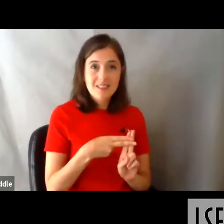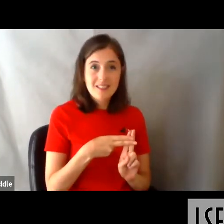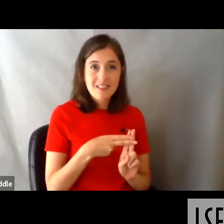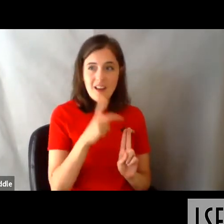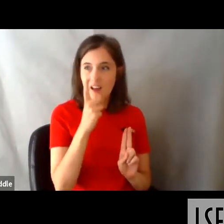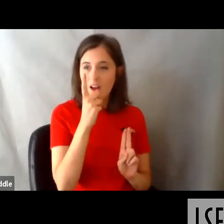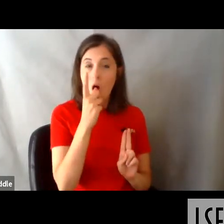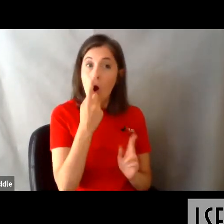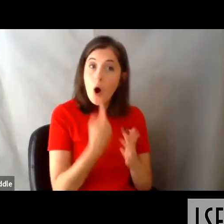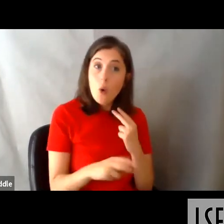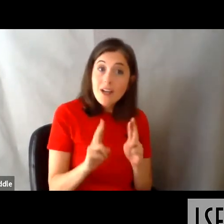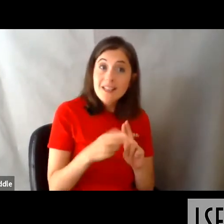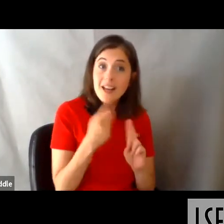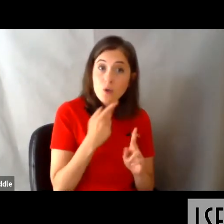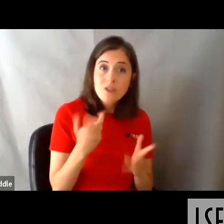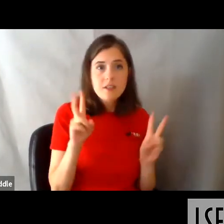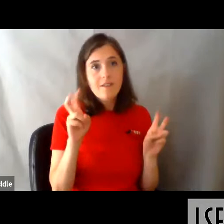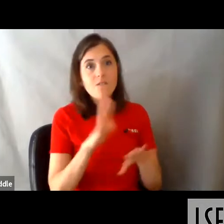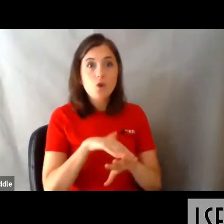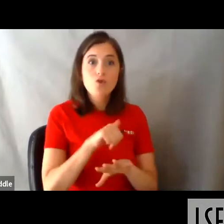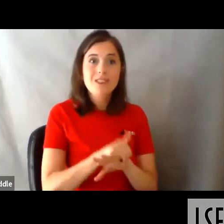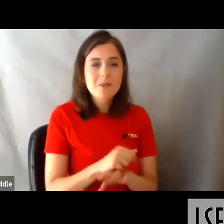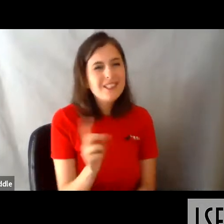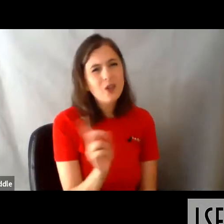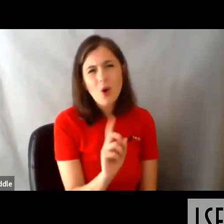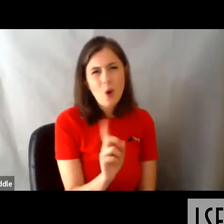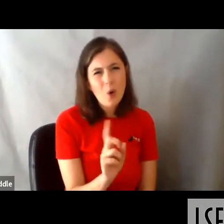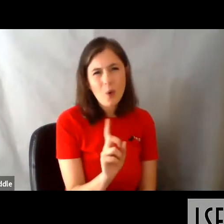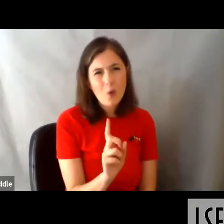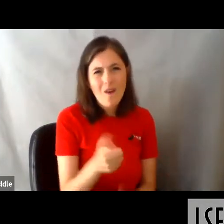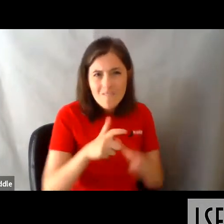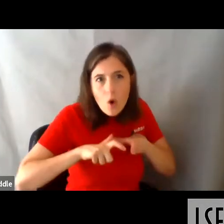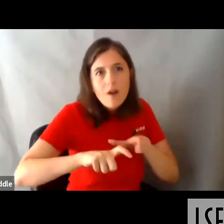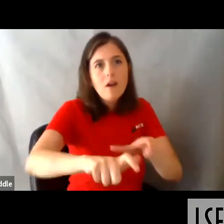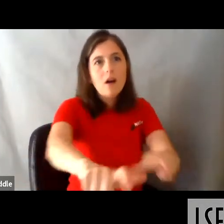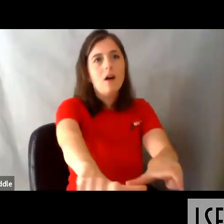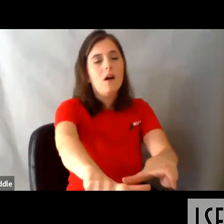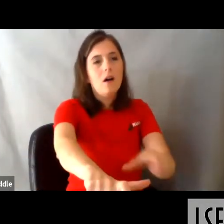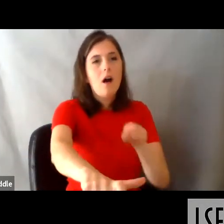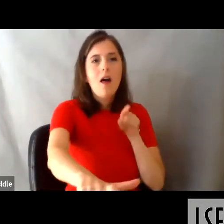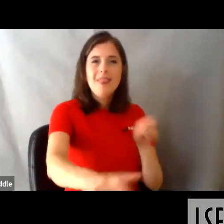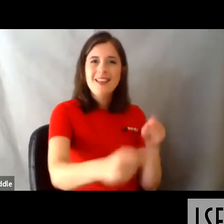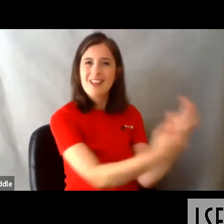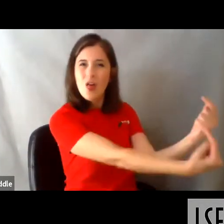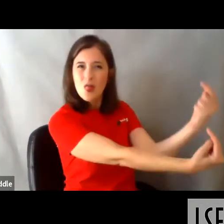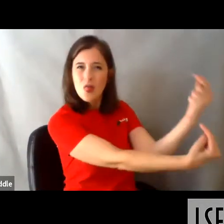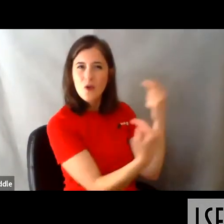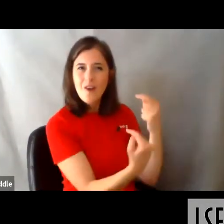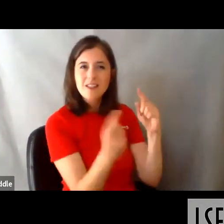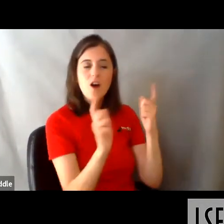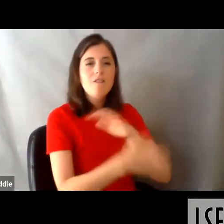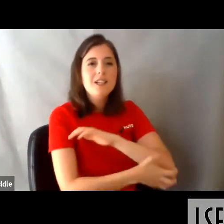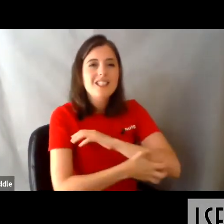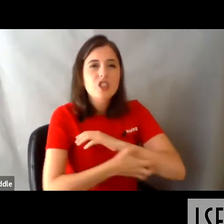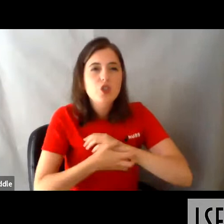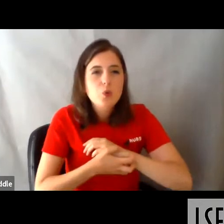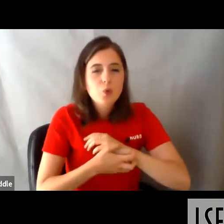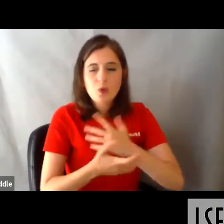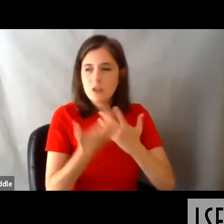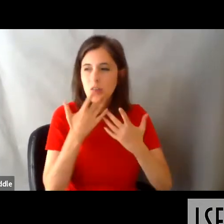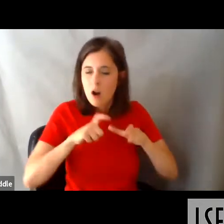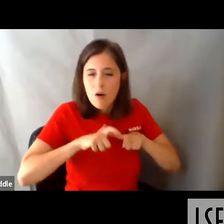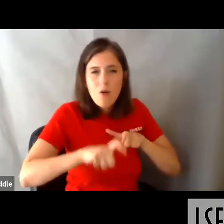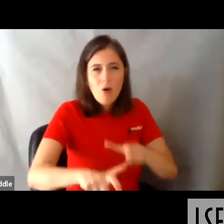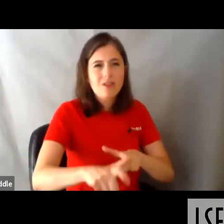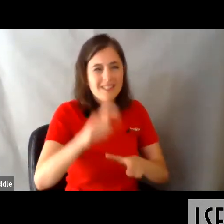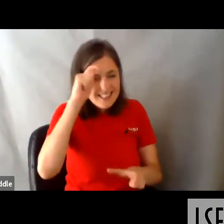whenever that was. The velvet fist in the iron glove is the threat of destitution. The constant